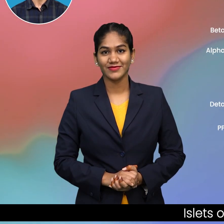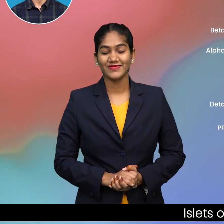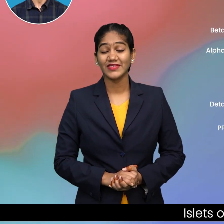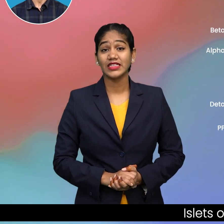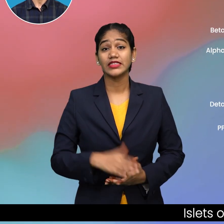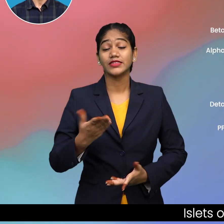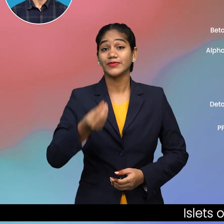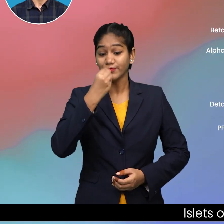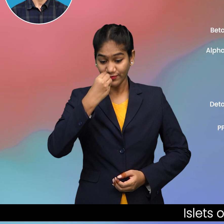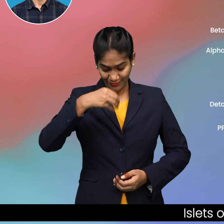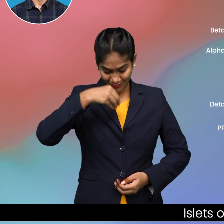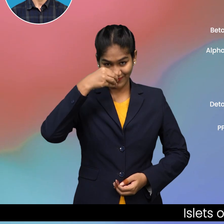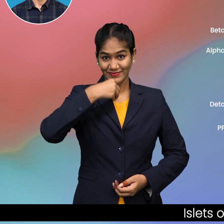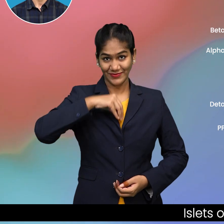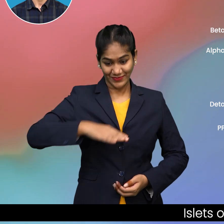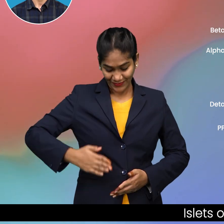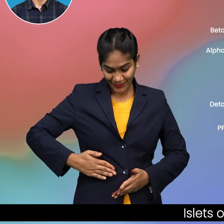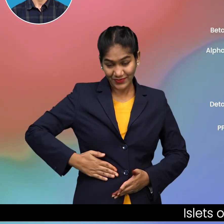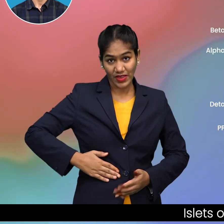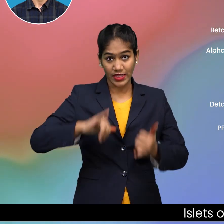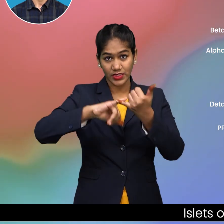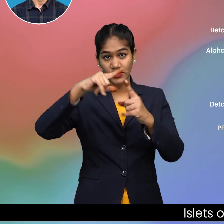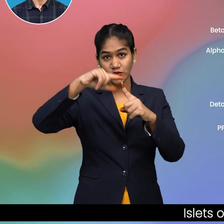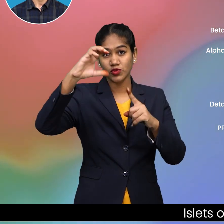islets of Langerhans,